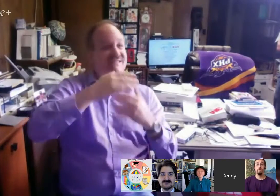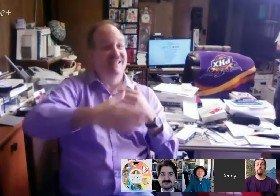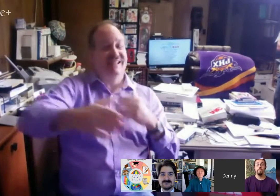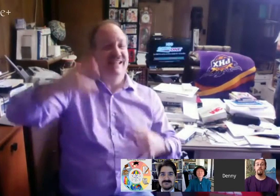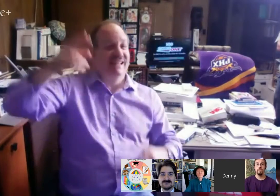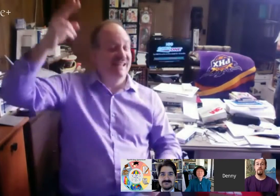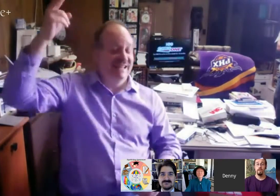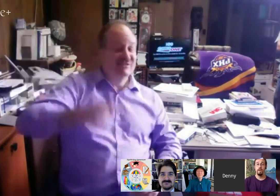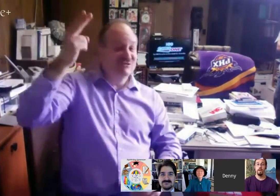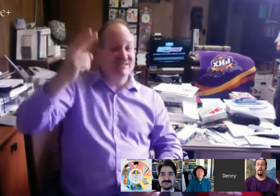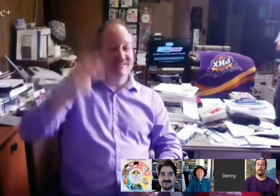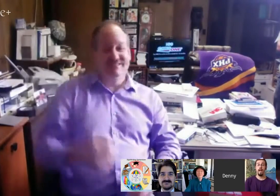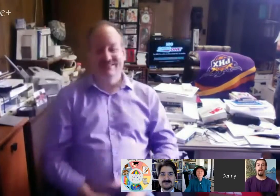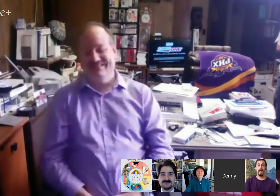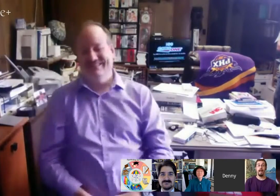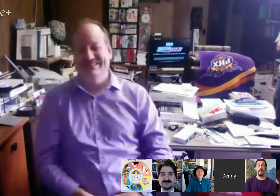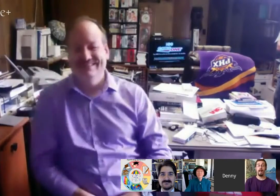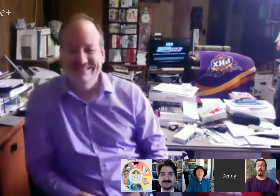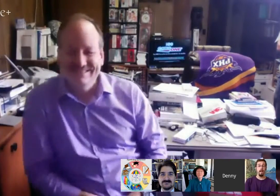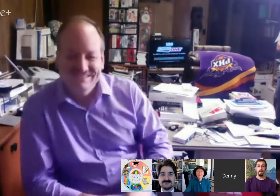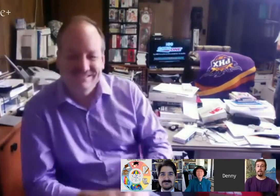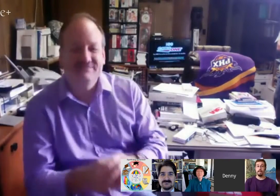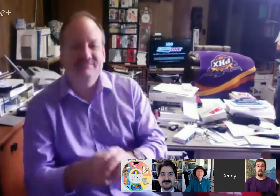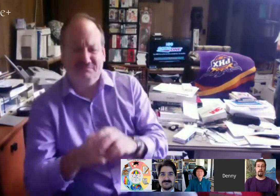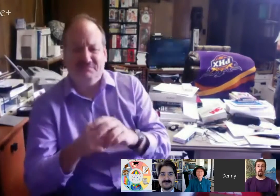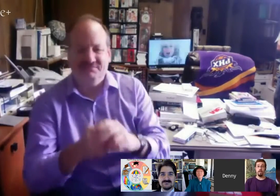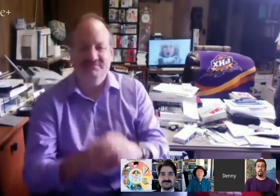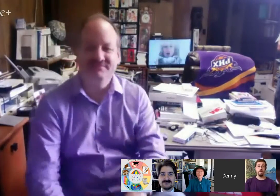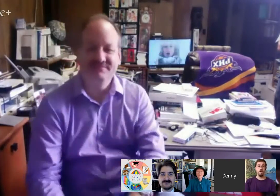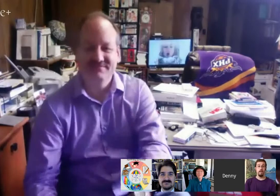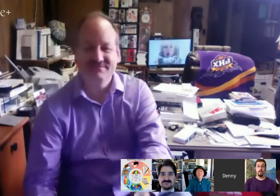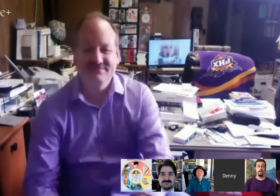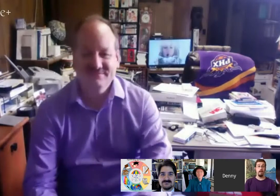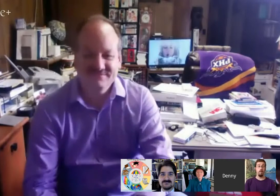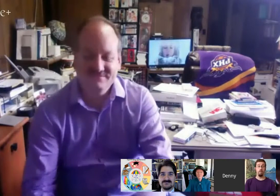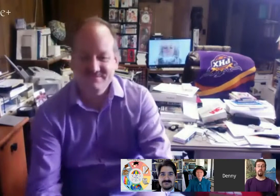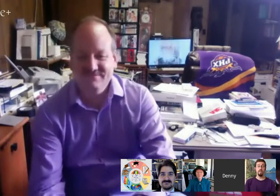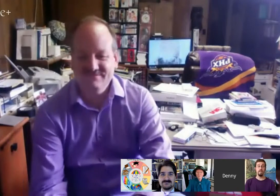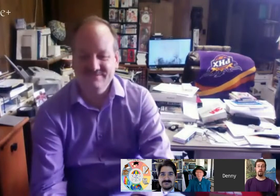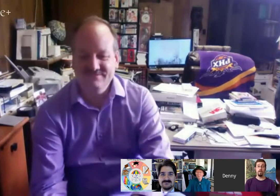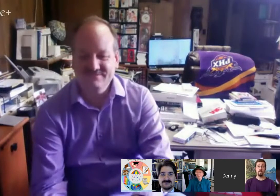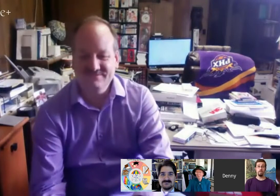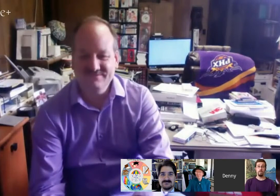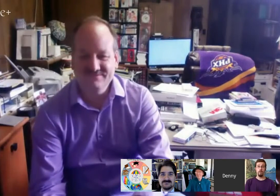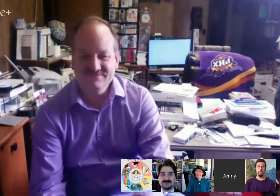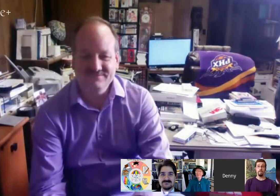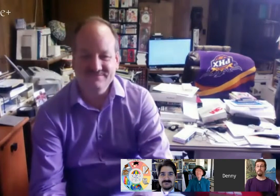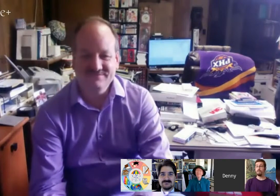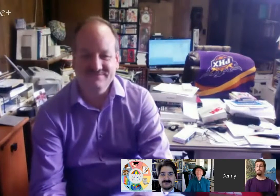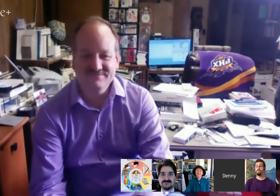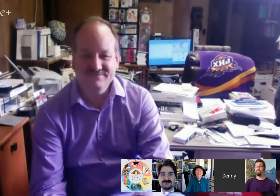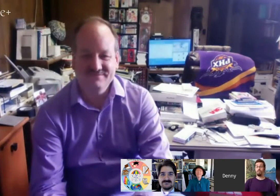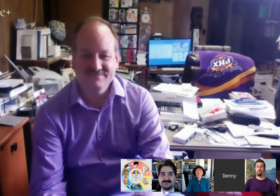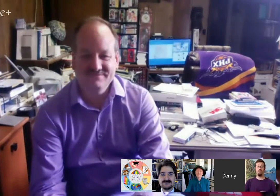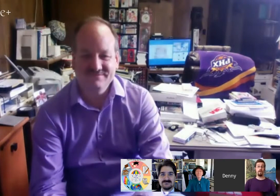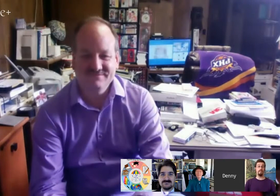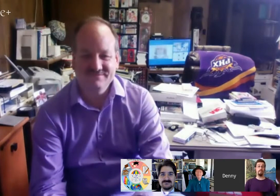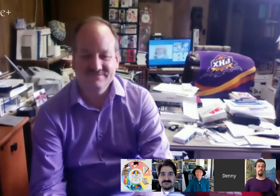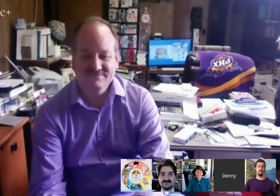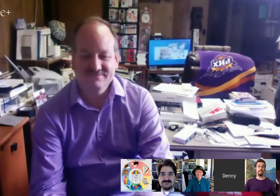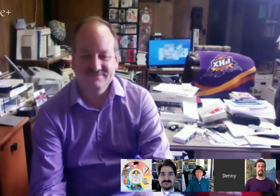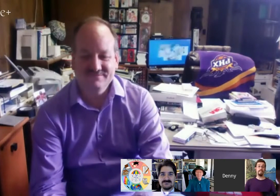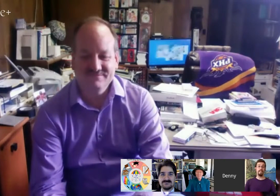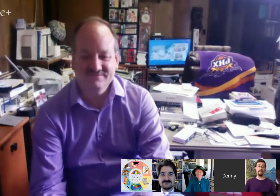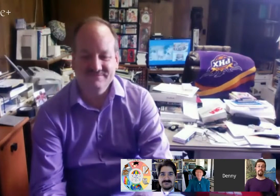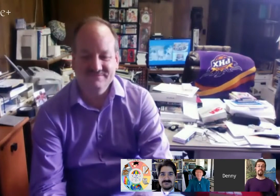So then we'll be able to get that all in there, and then once it's all in those departments, the